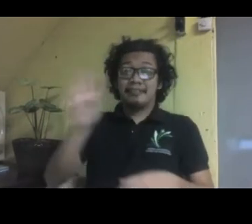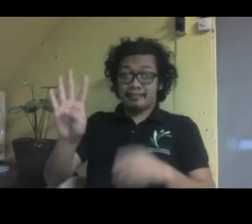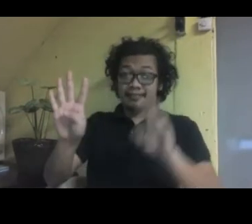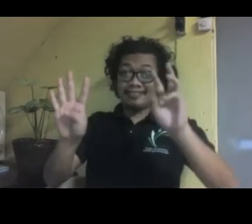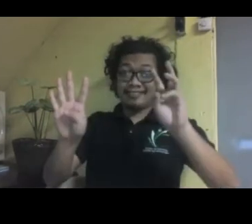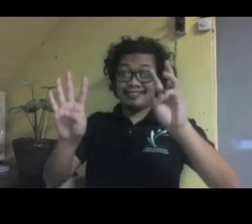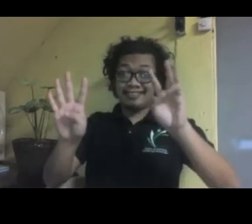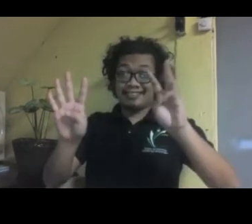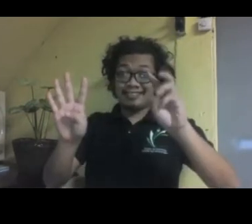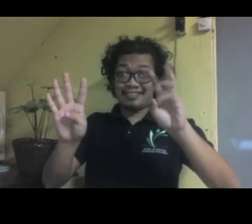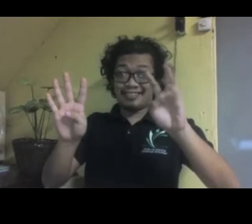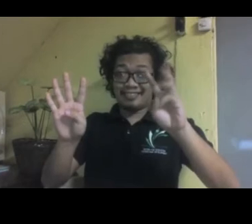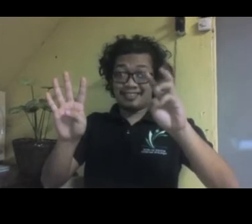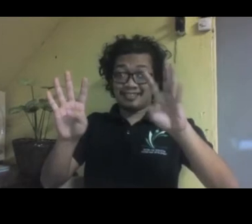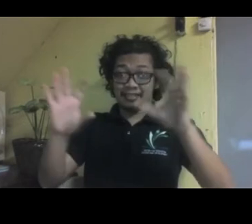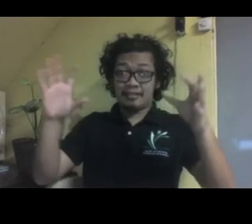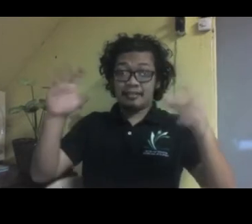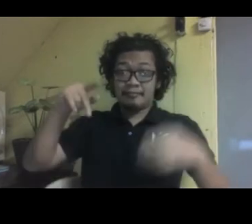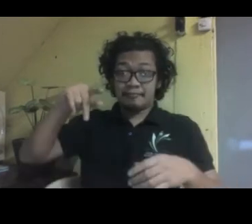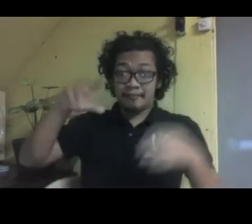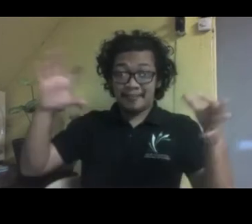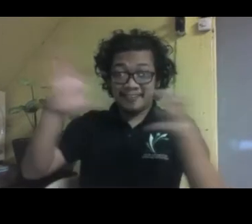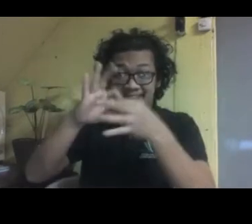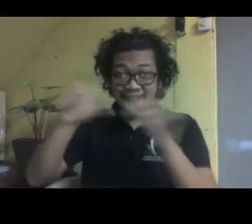Parang ganun. Okay. Yeah. Thank you.